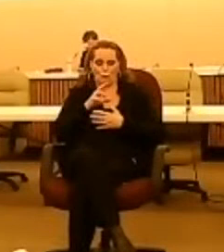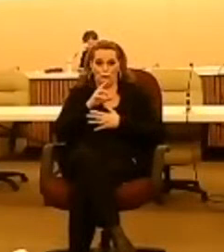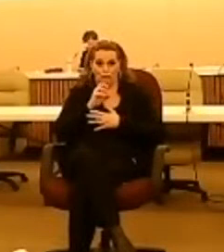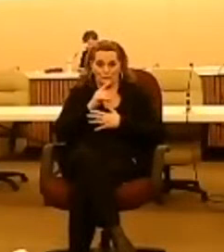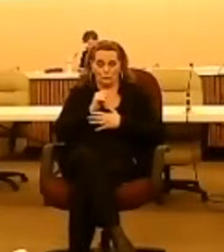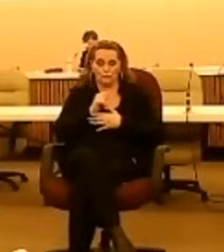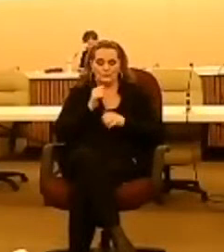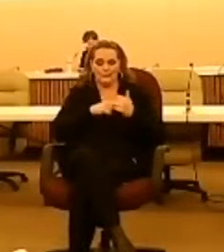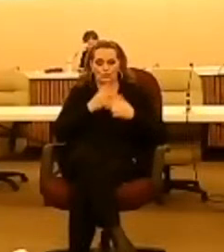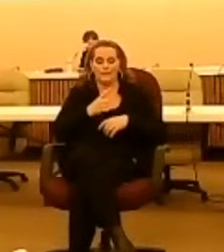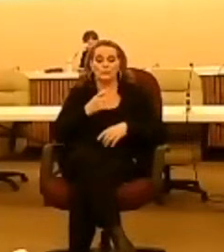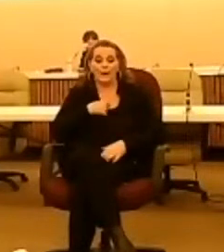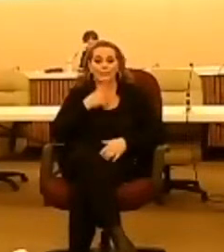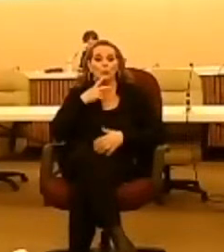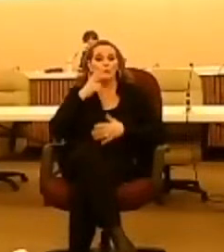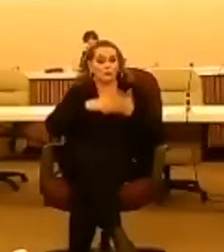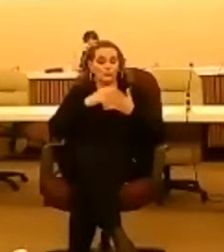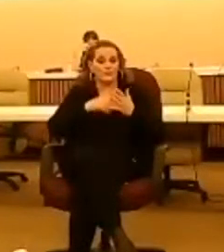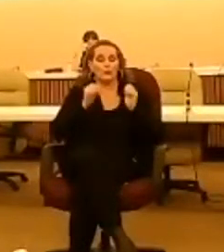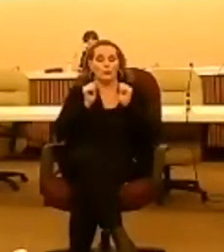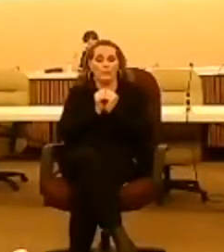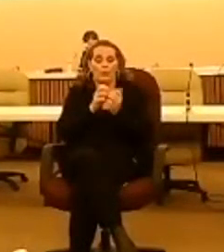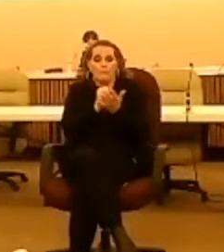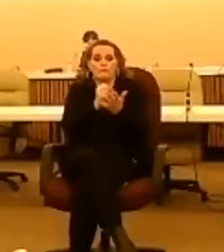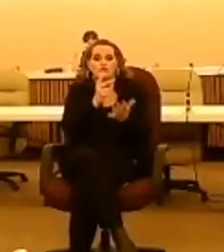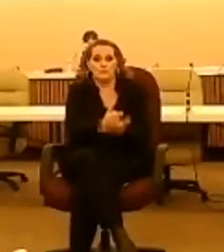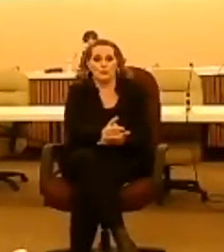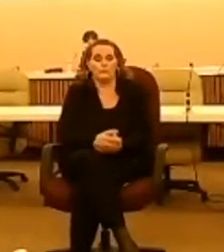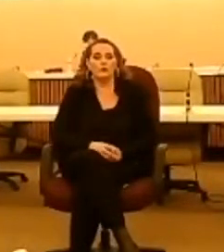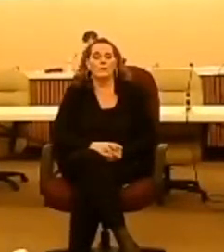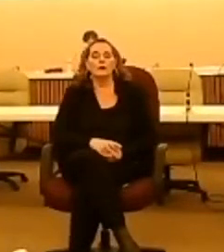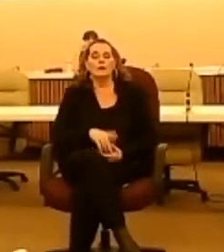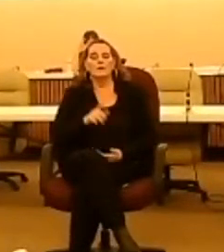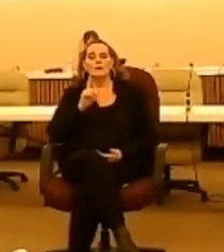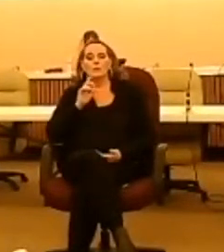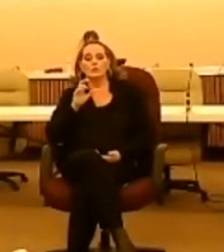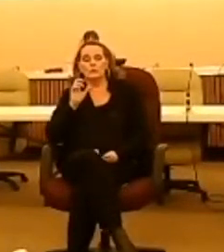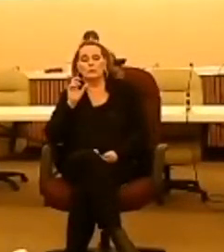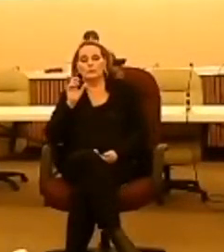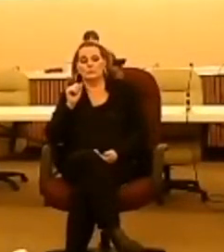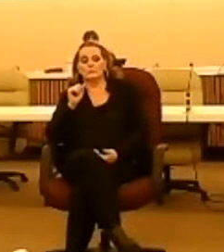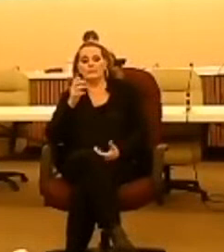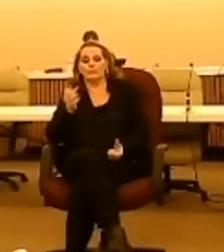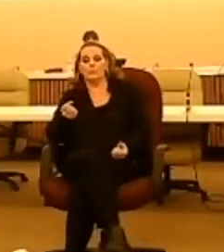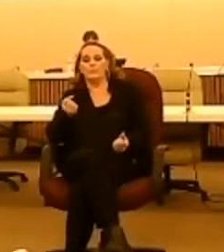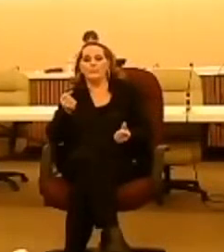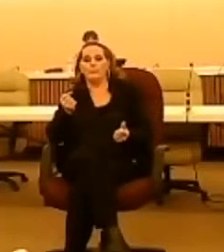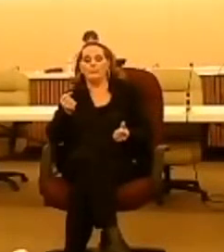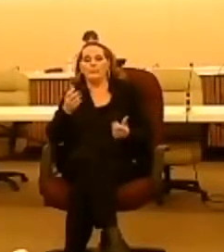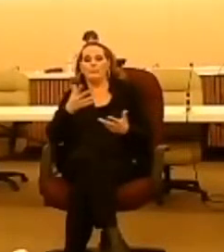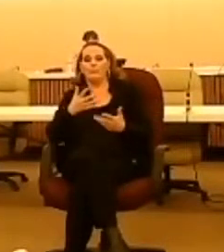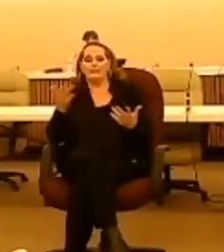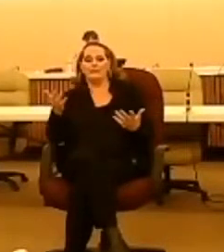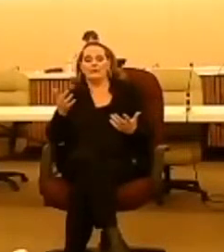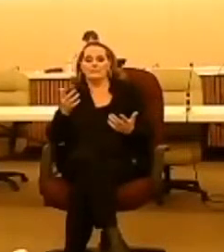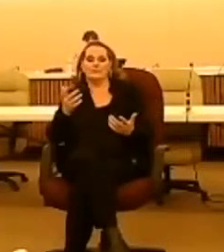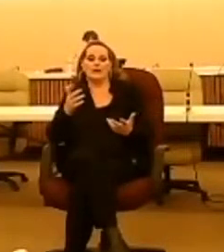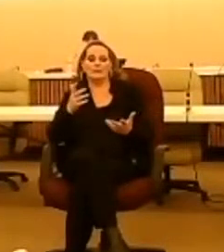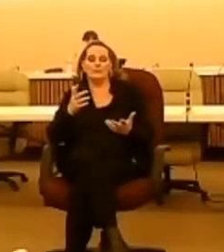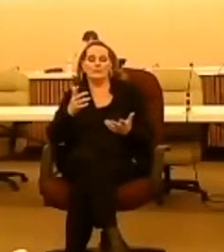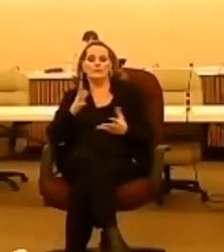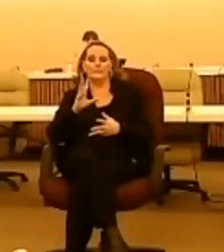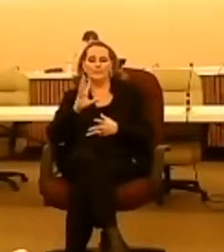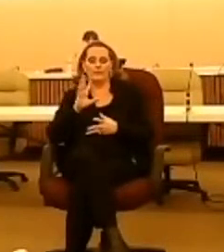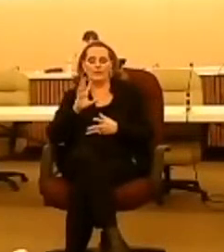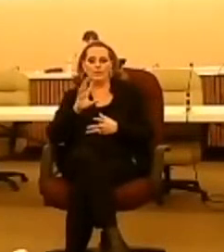way. So I'm going to read it with the approve, which is there are a number of things in the text itself that